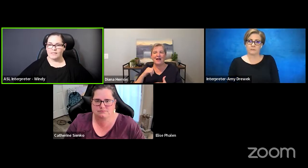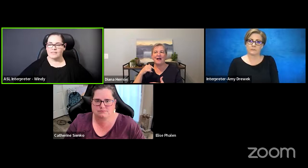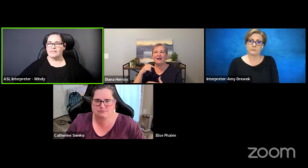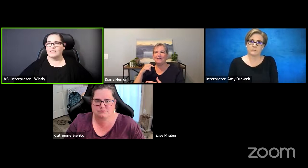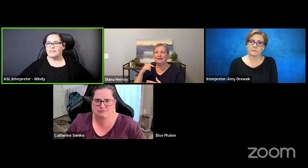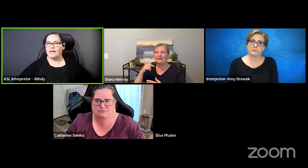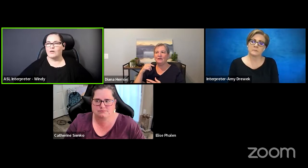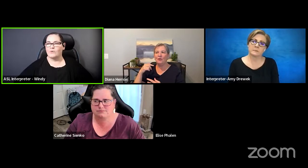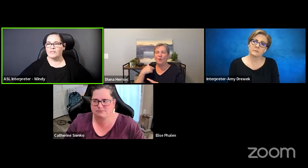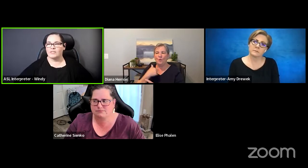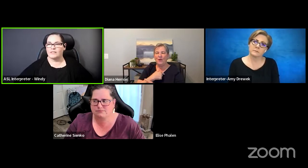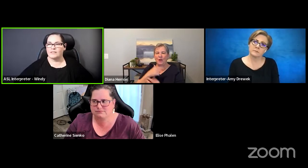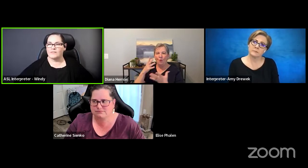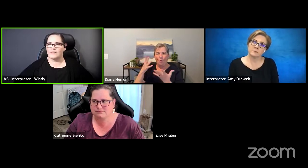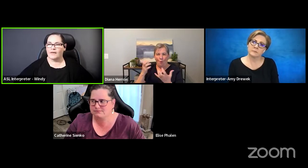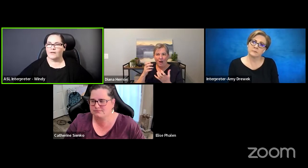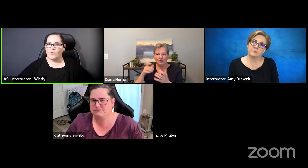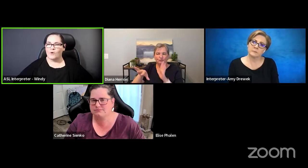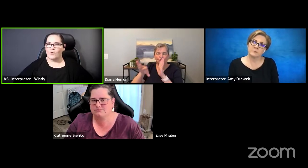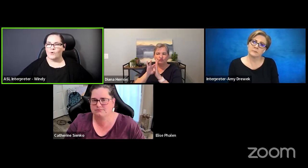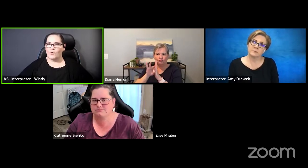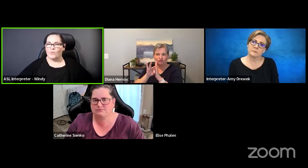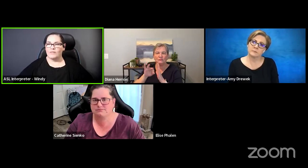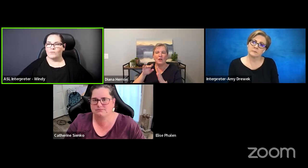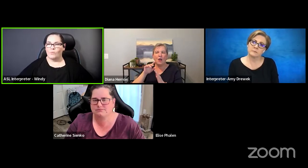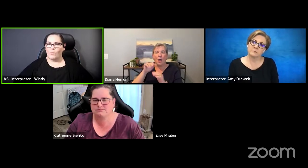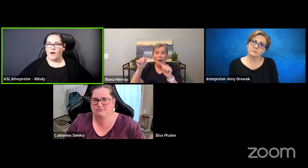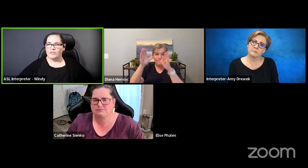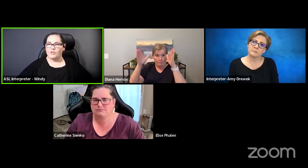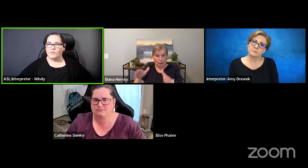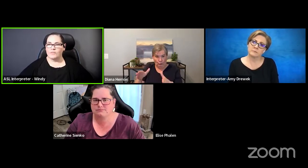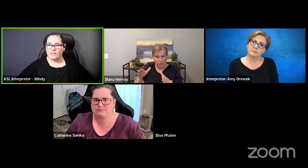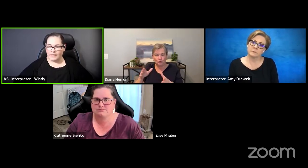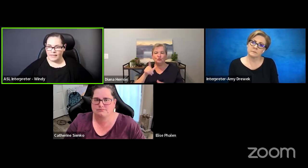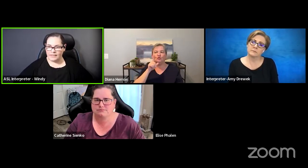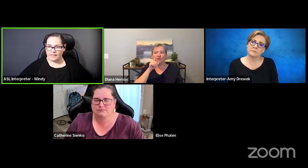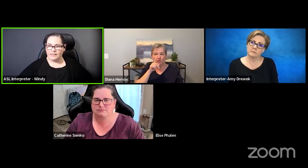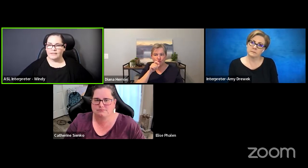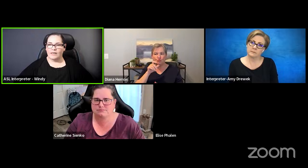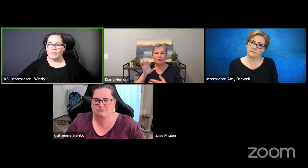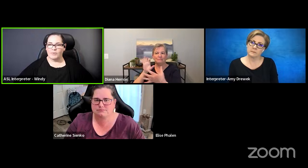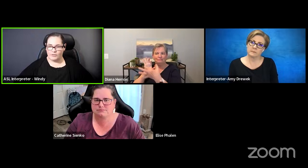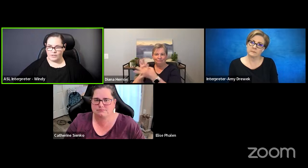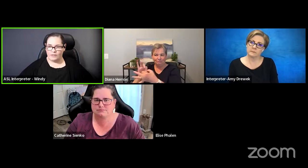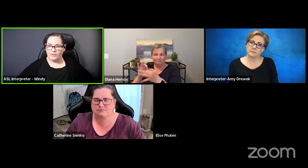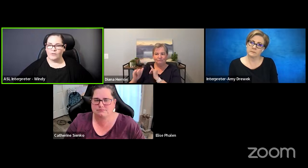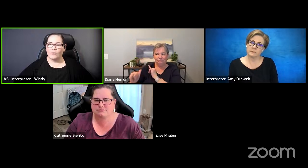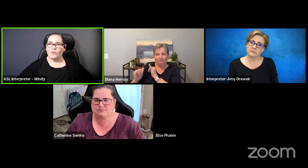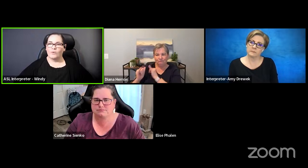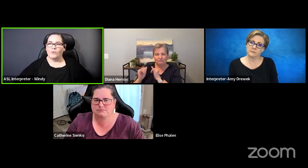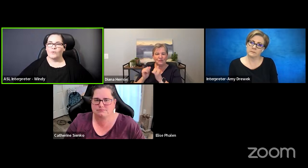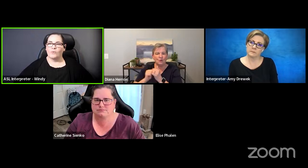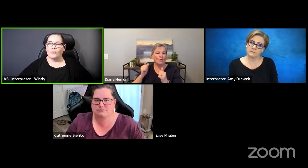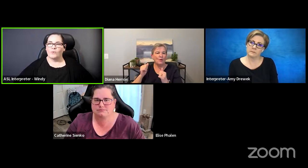interview process until now, which is that we want to select a